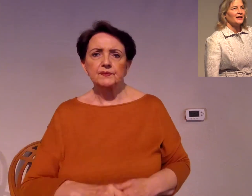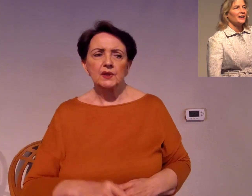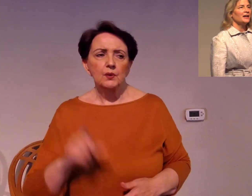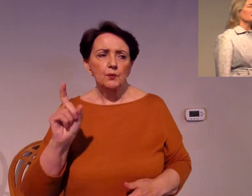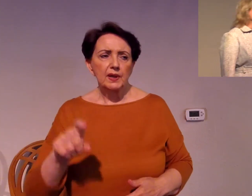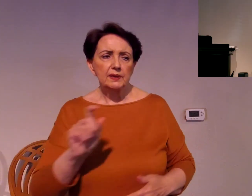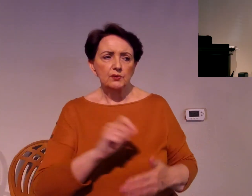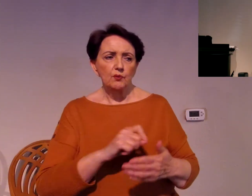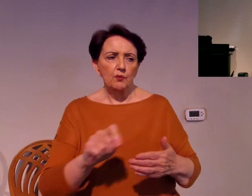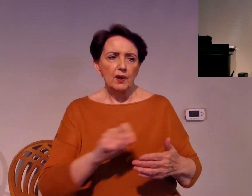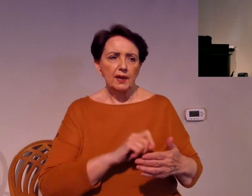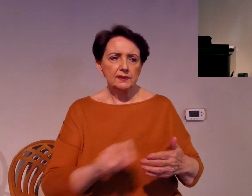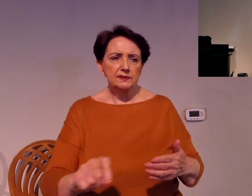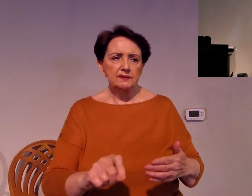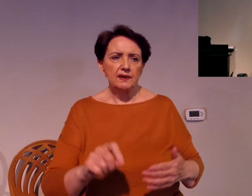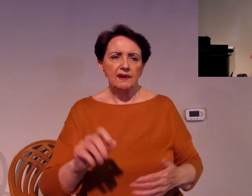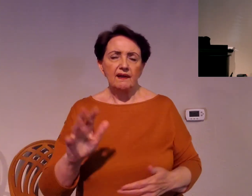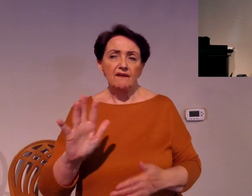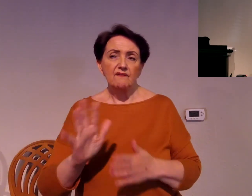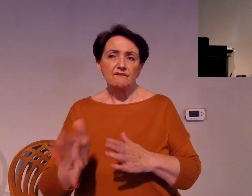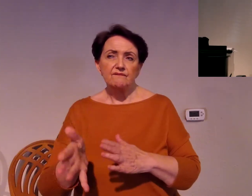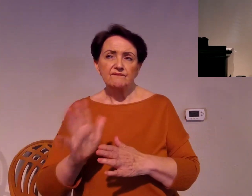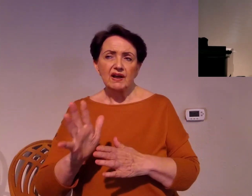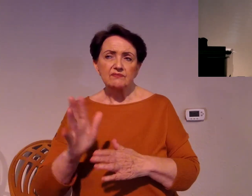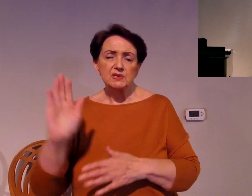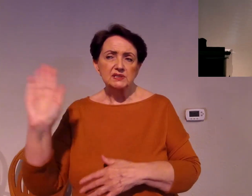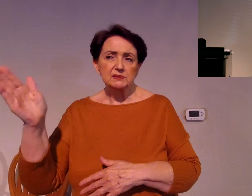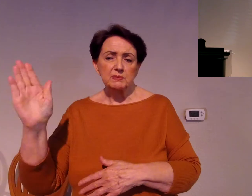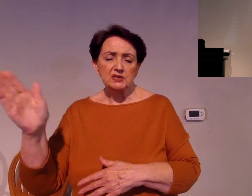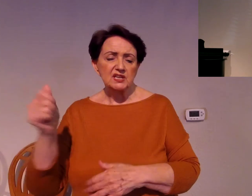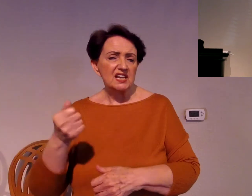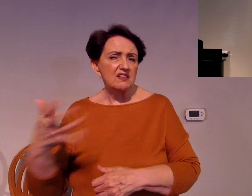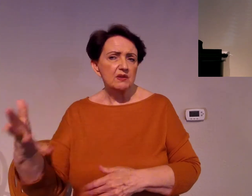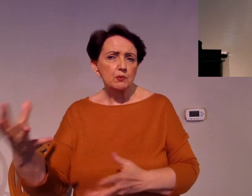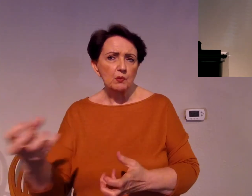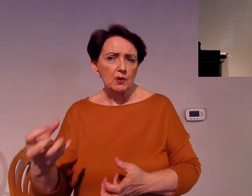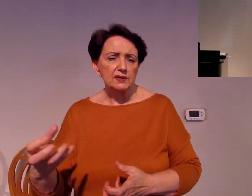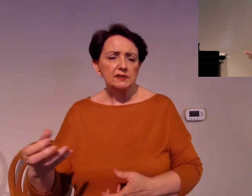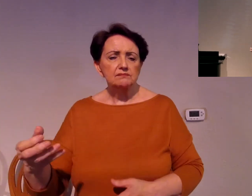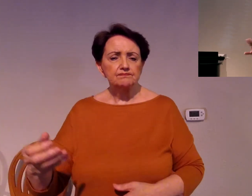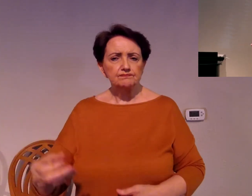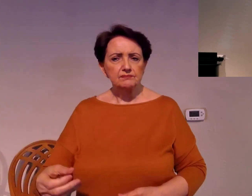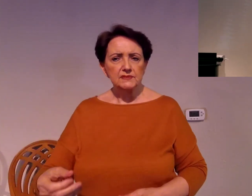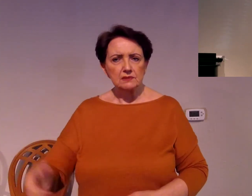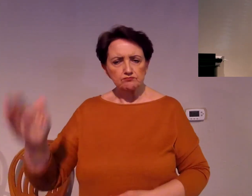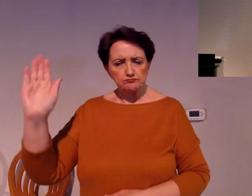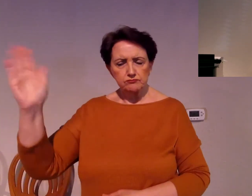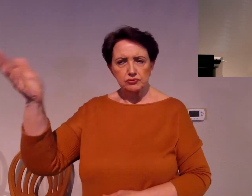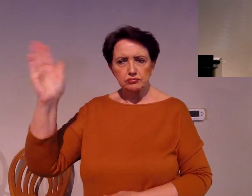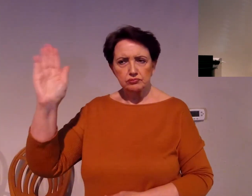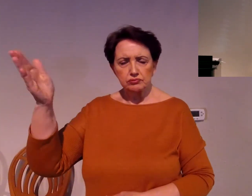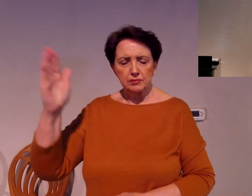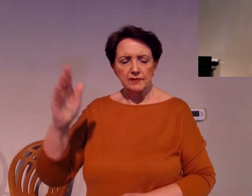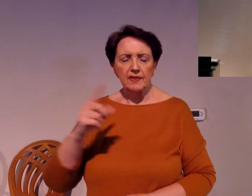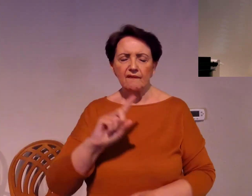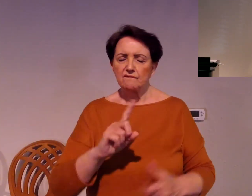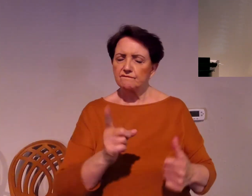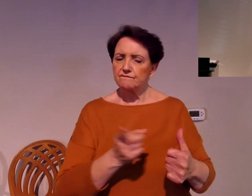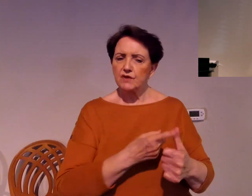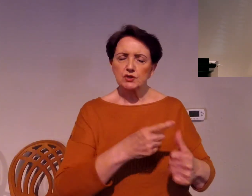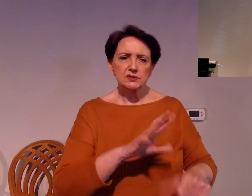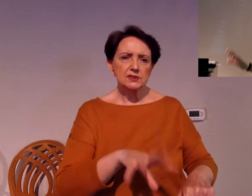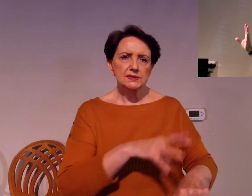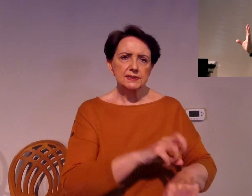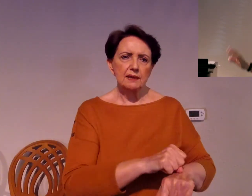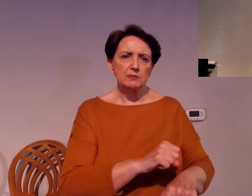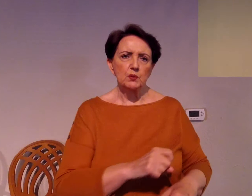write five-minute speech on anything we wanted and deliver that. That was our first assignment when I started that